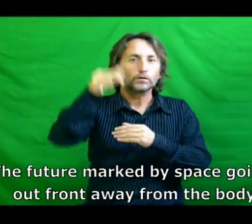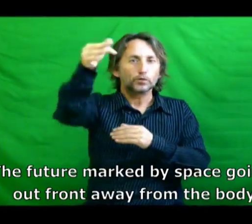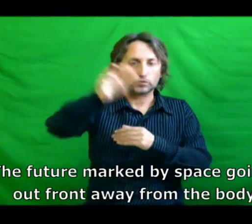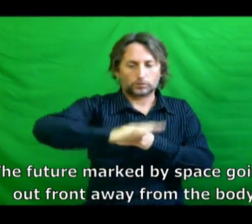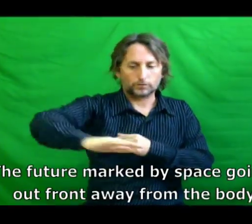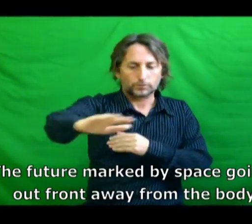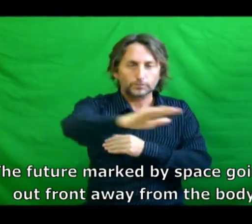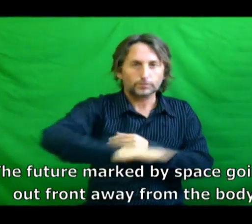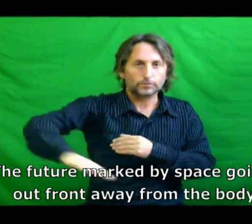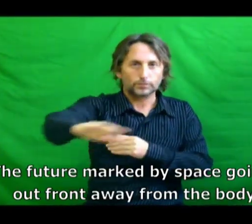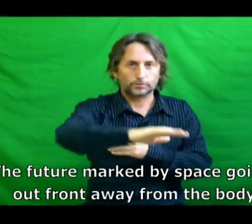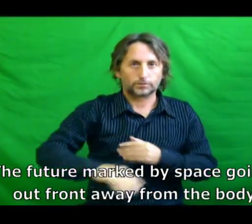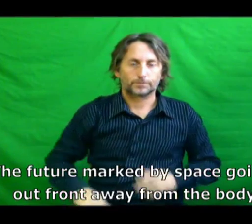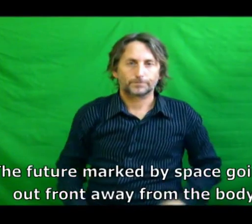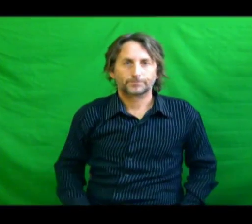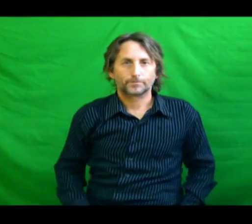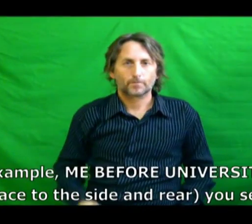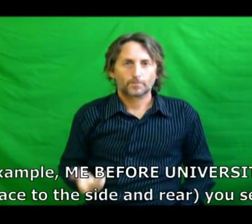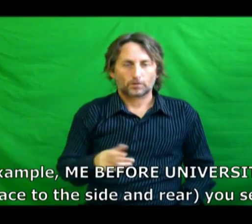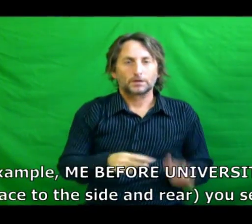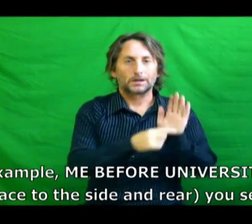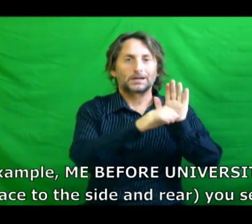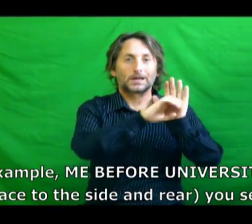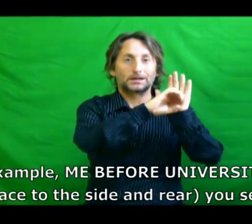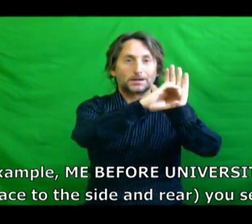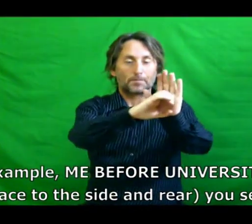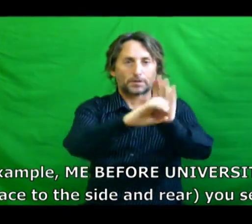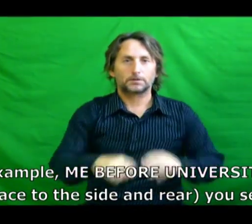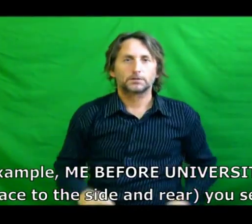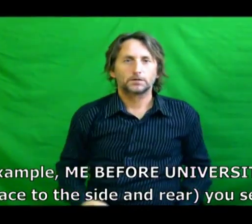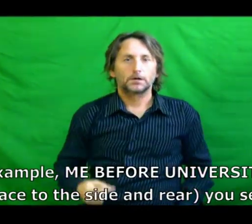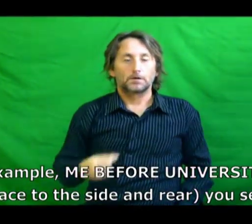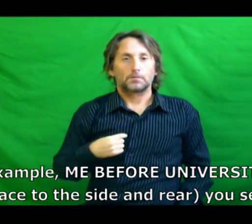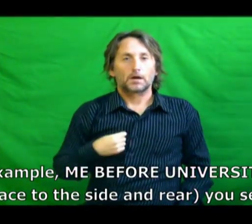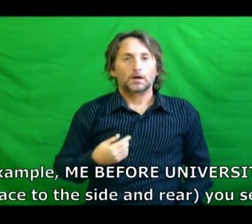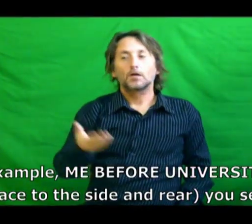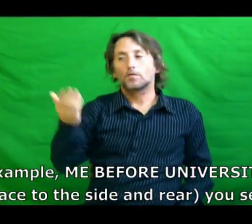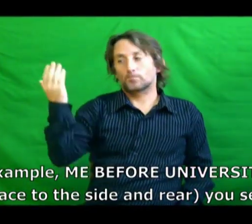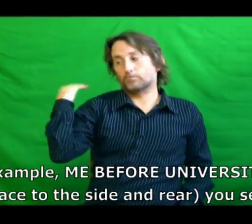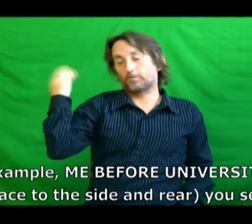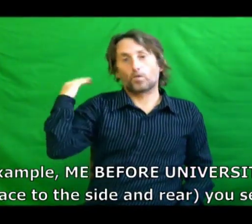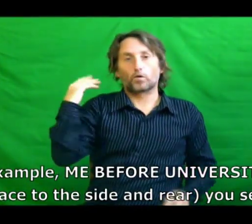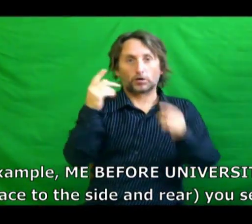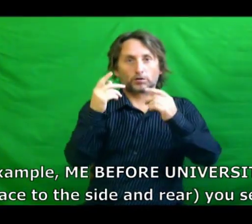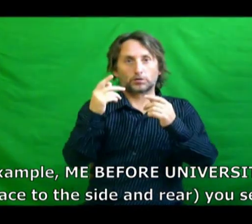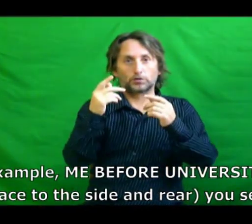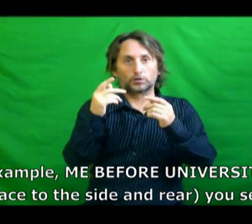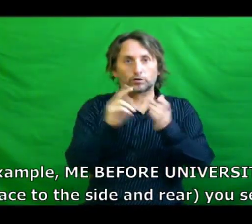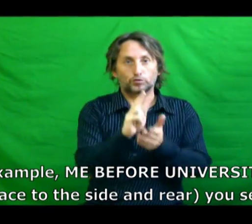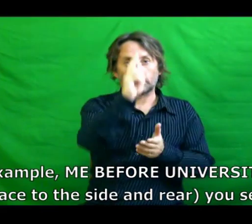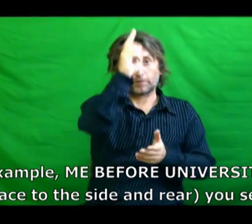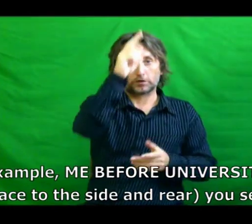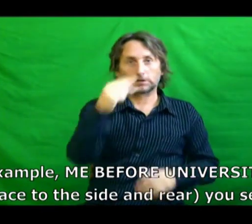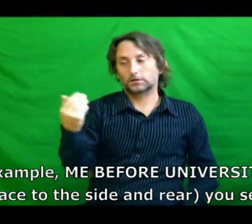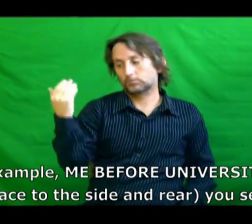body, and the future marked by space going out front away from the body. For example, me before university, marking space to the